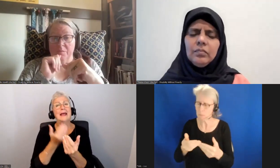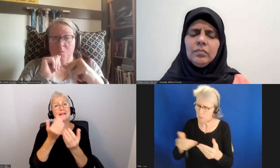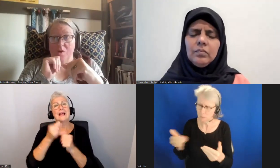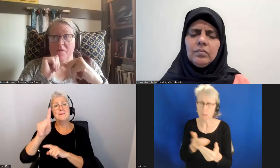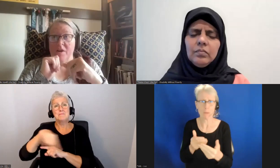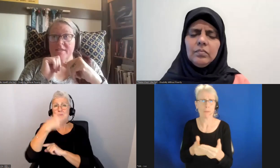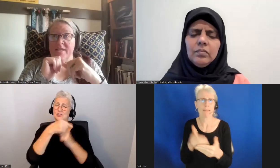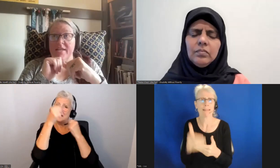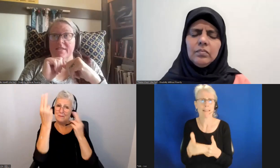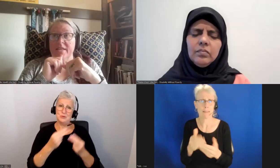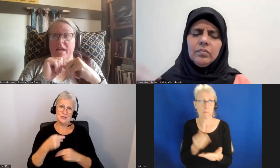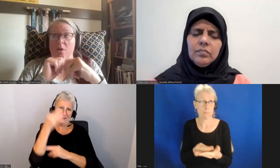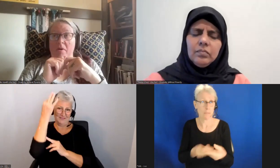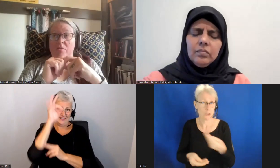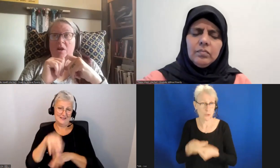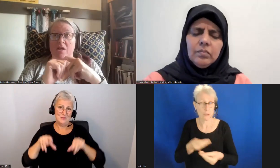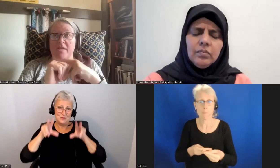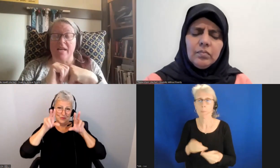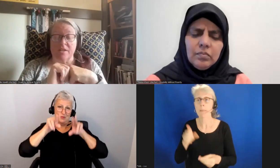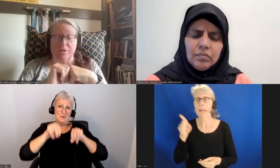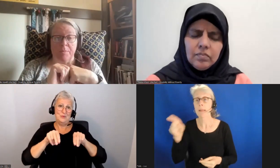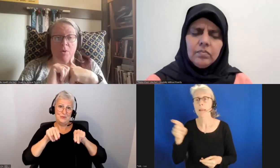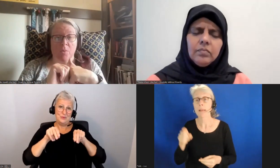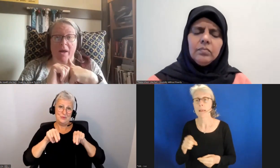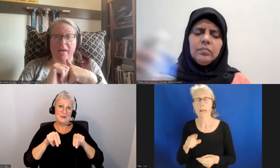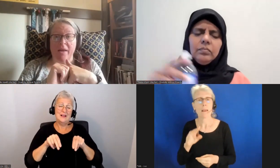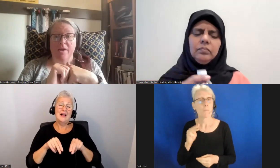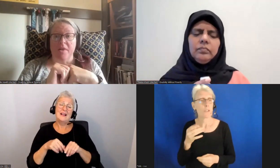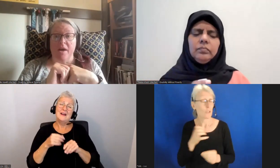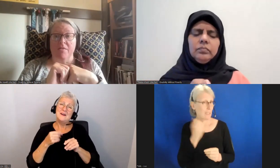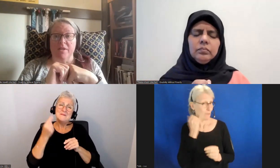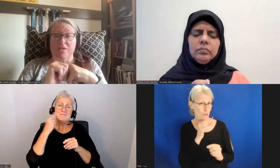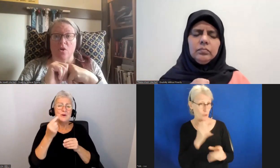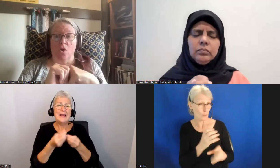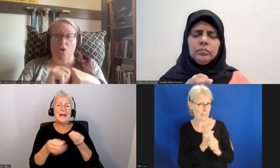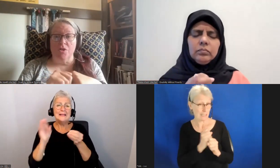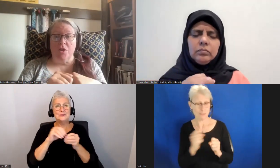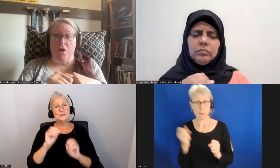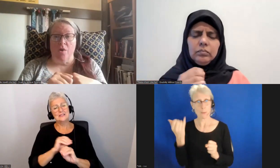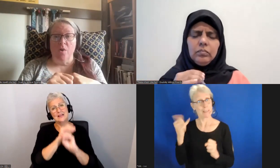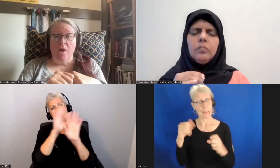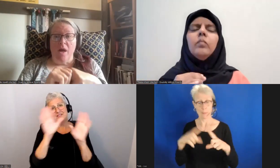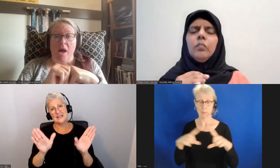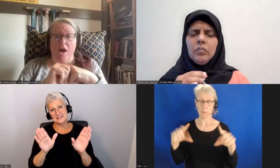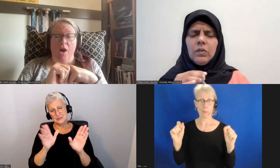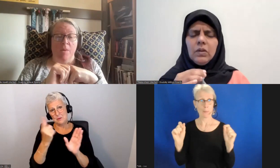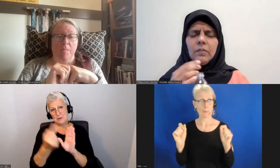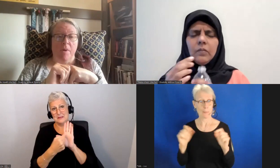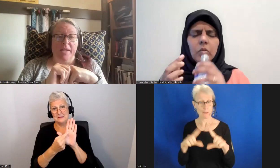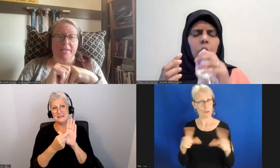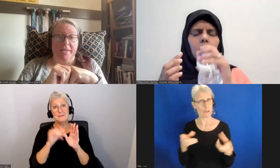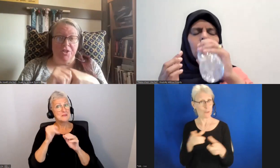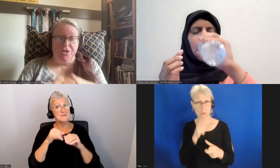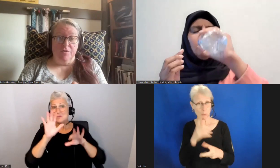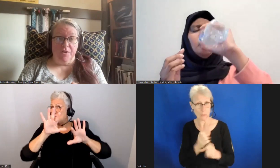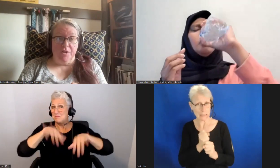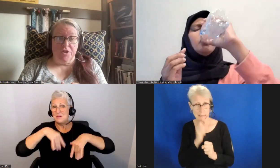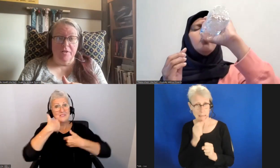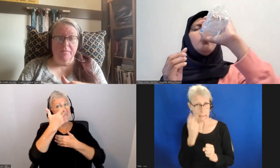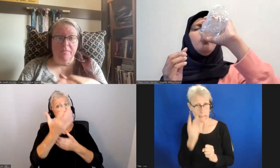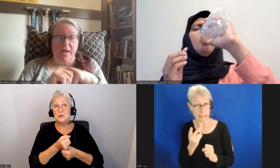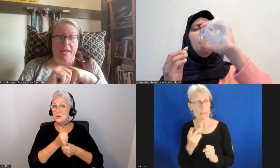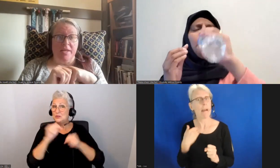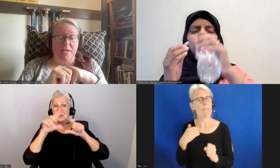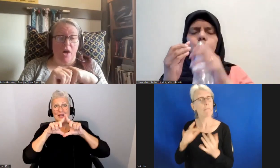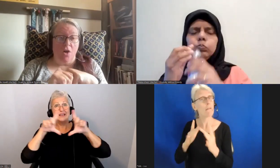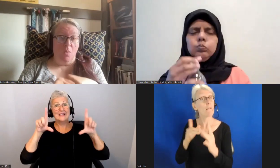you haven't, one of our snazzy yellow postcards hasn't come your way, there is also a digital